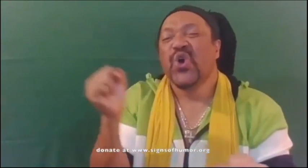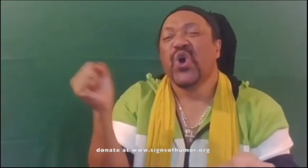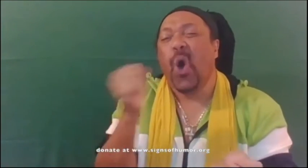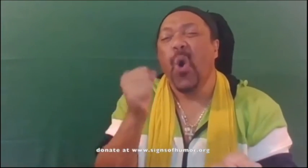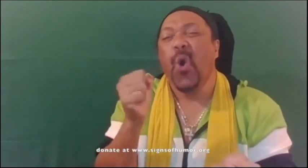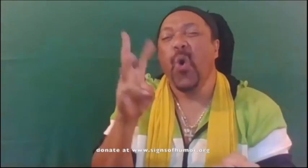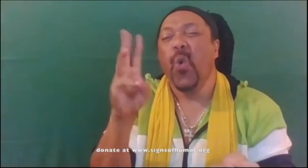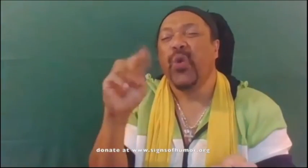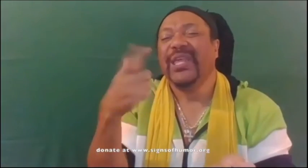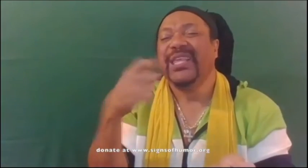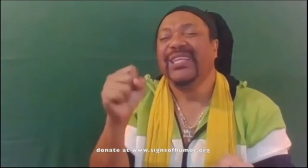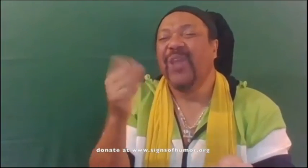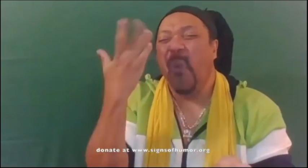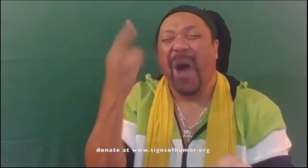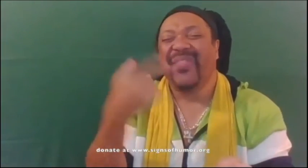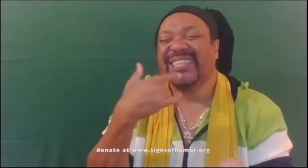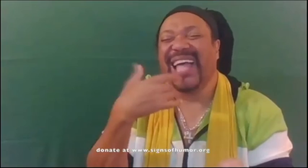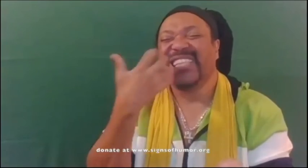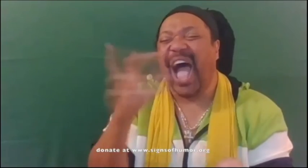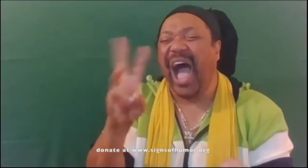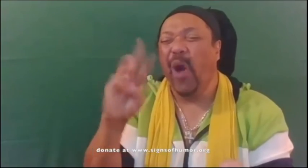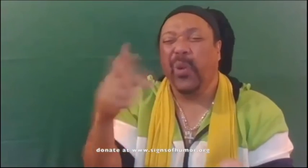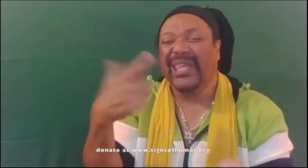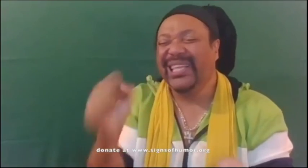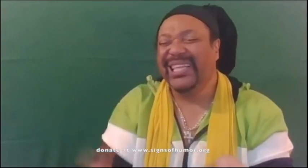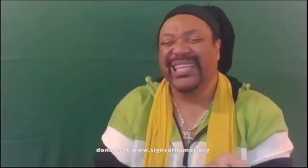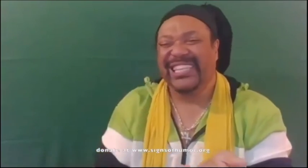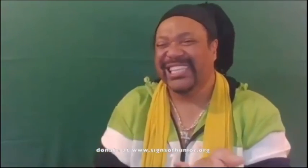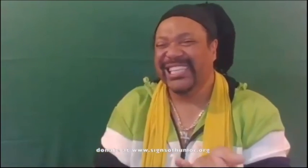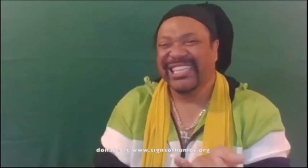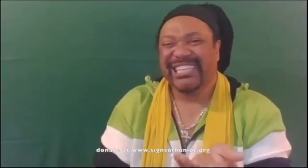but it was cold. Who the hell has cold hot wings?